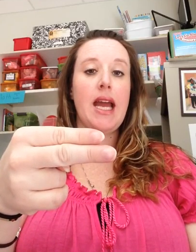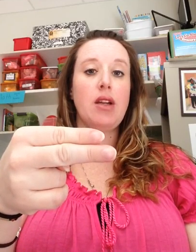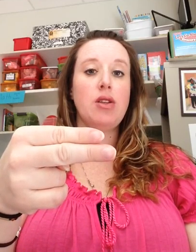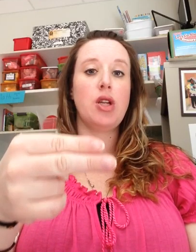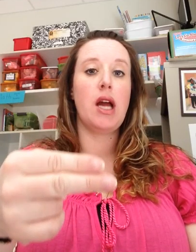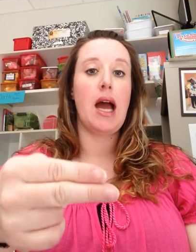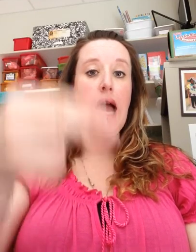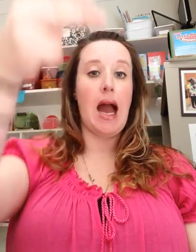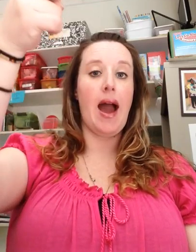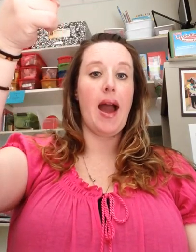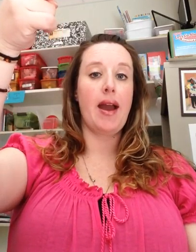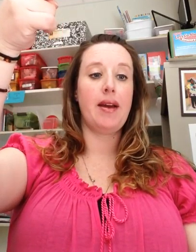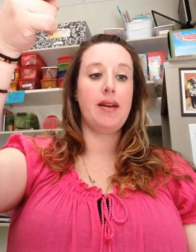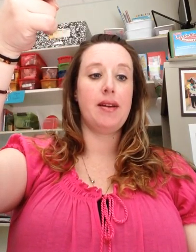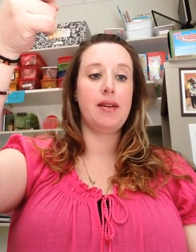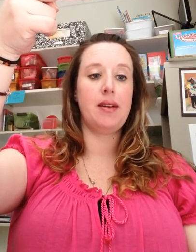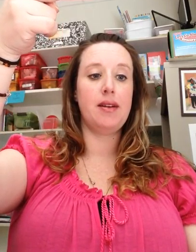H-I-G-H. High.